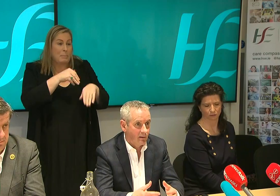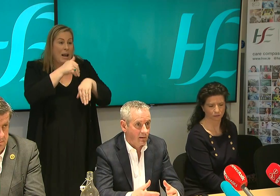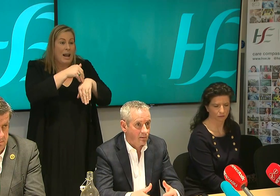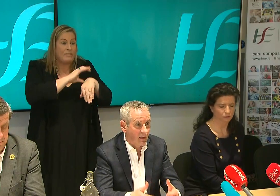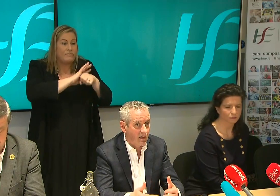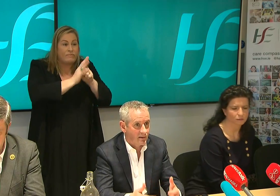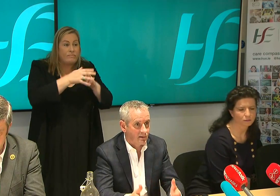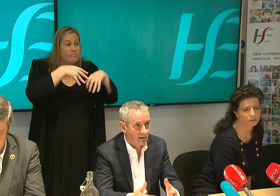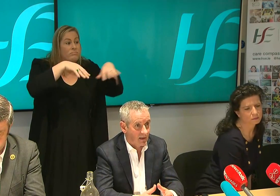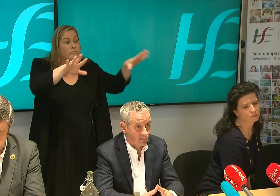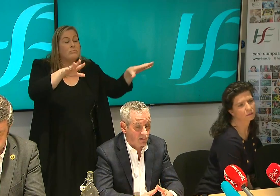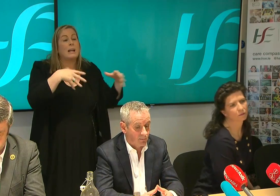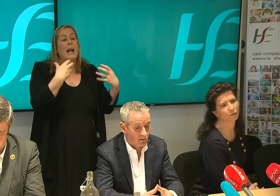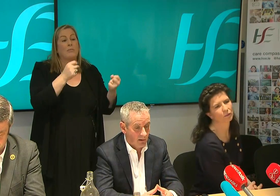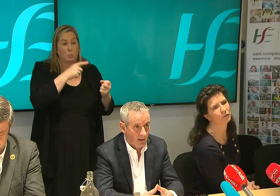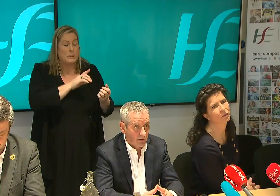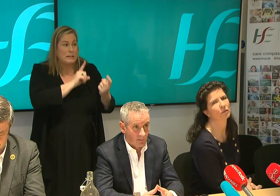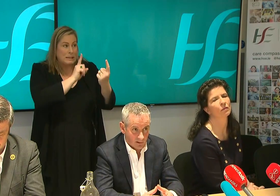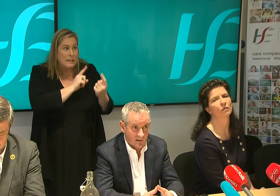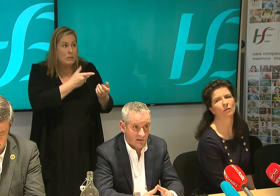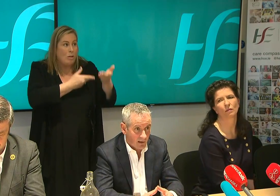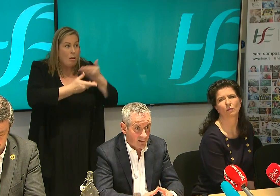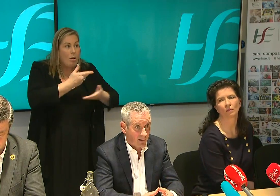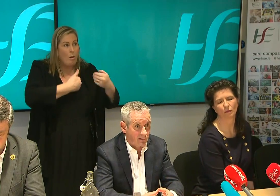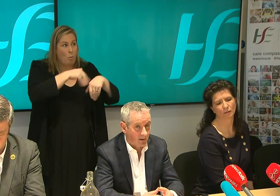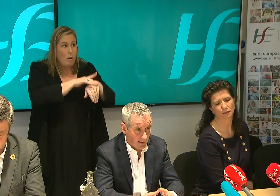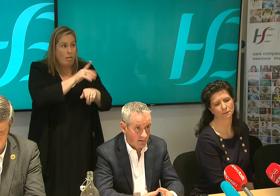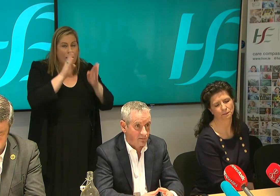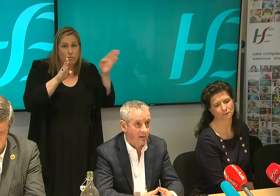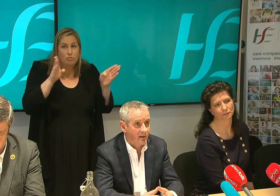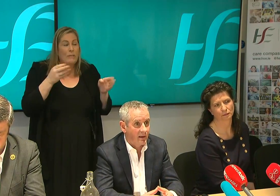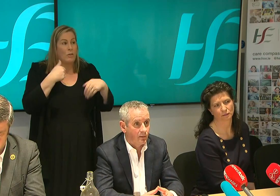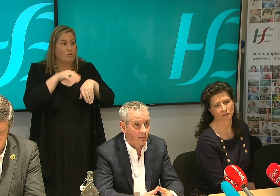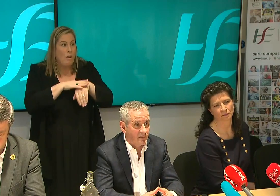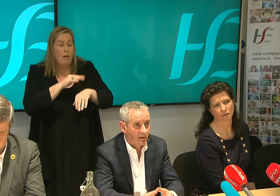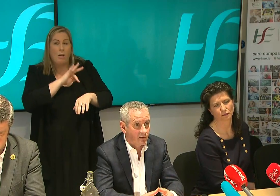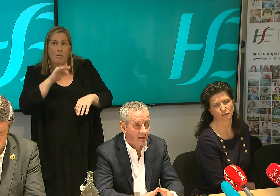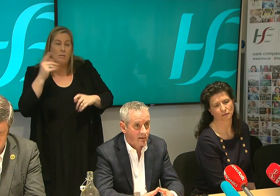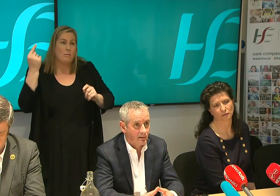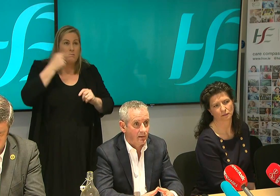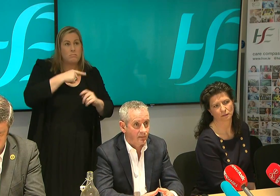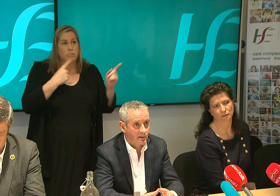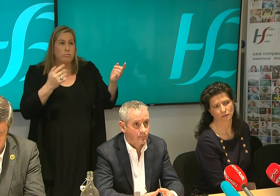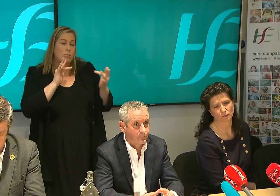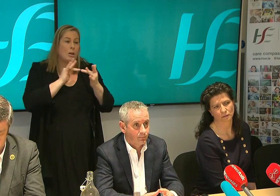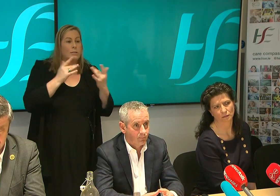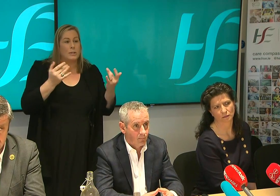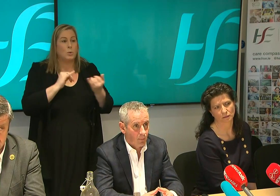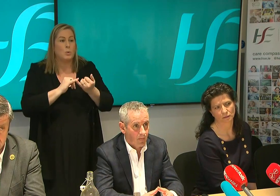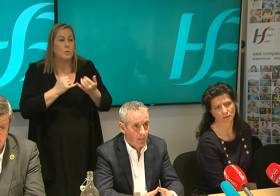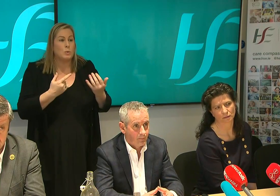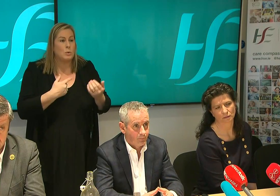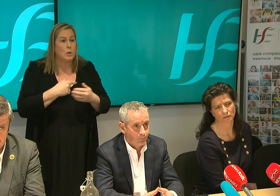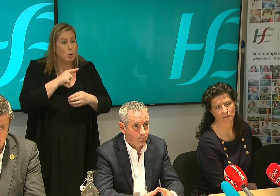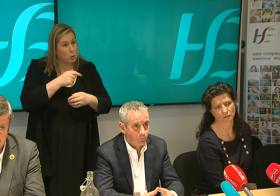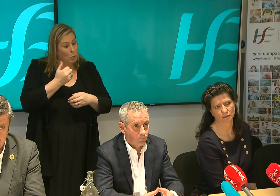and you know in many cases it can take some time, so that process is still ongoing, so I can't confirm right now while we're still in the tracing phase. Do you have a rough